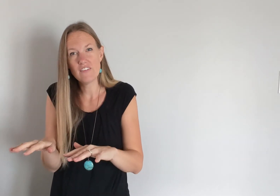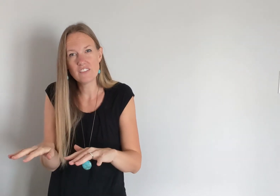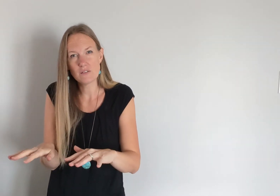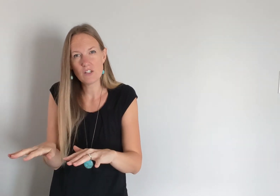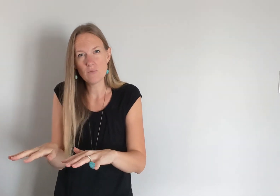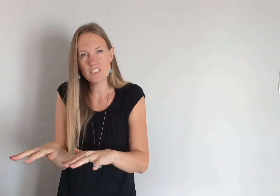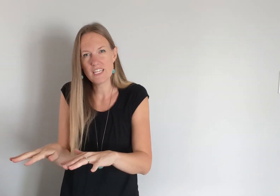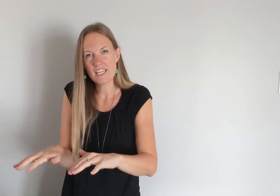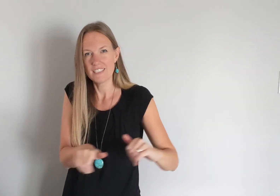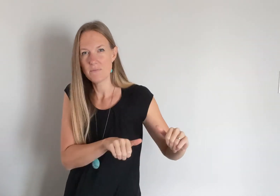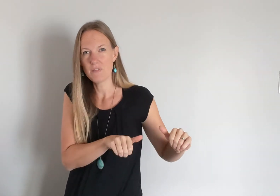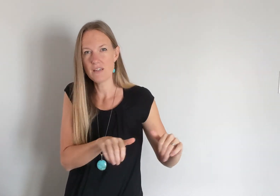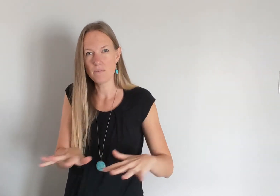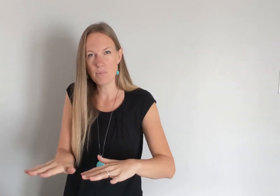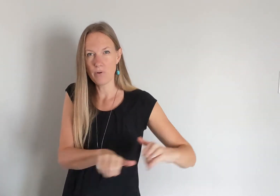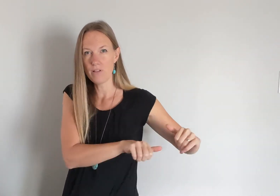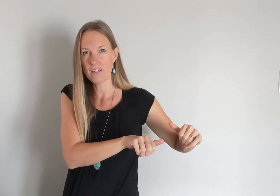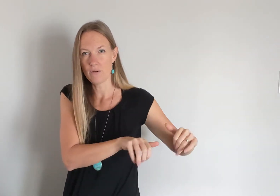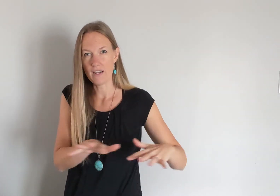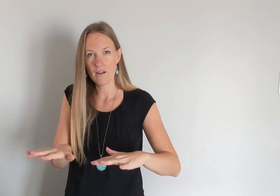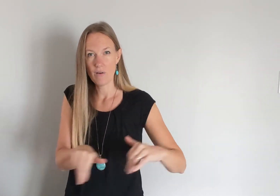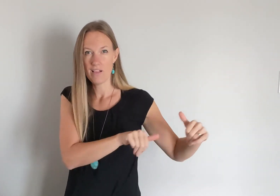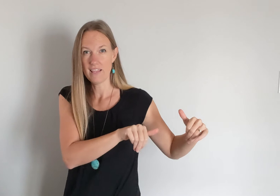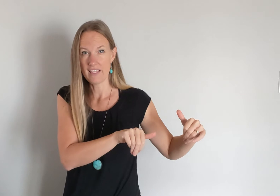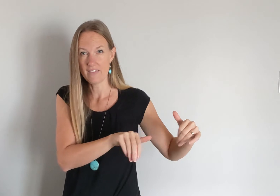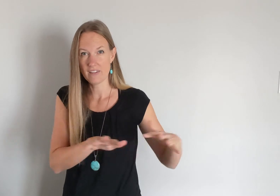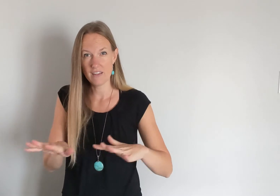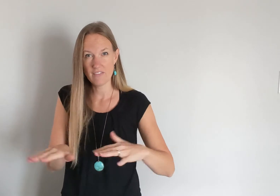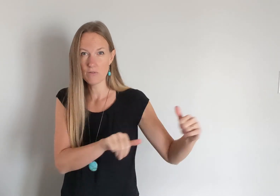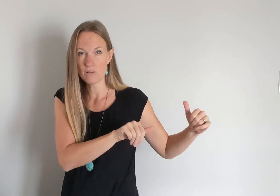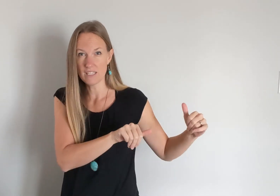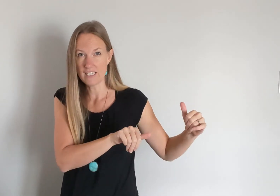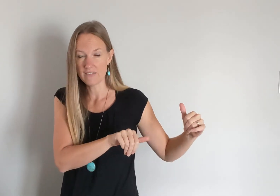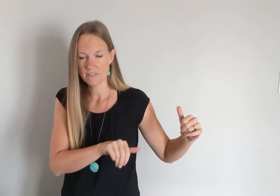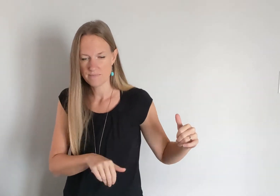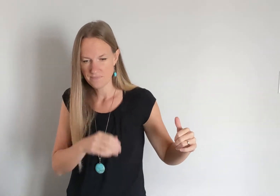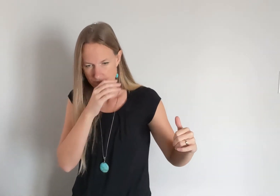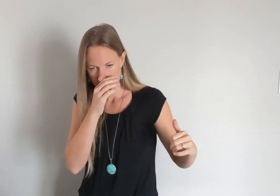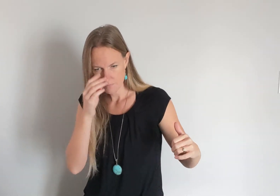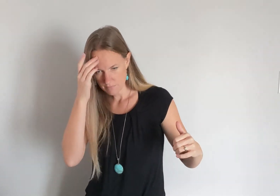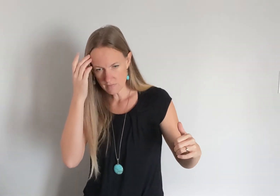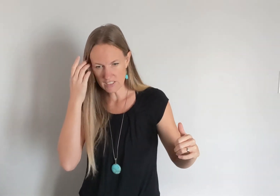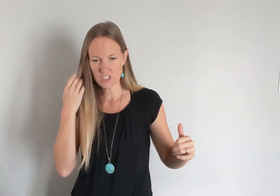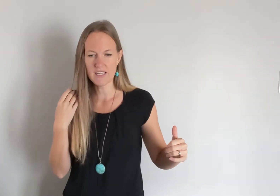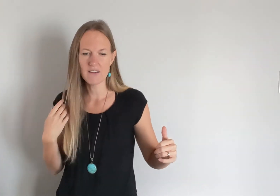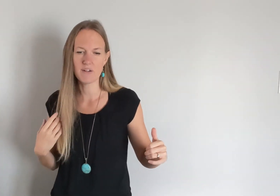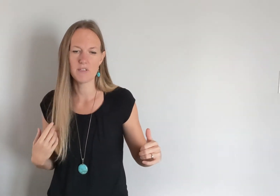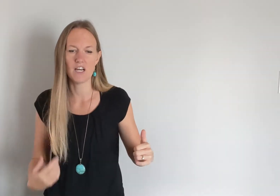it's like you're almost taking something and pulling it away. Leave, okay? Fear will leave. Let's try that from the